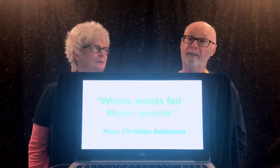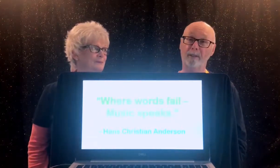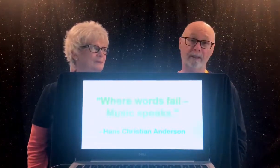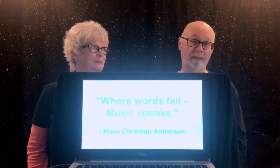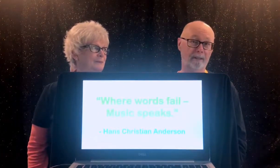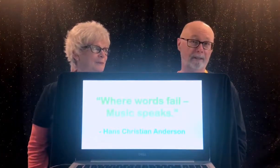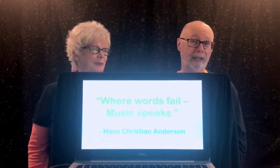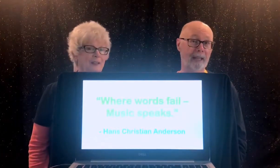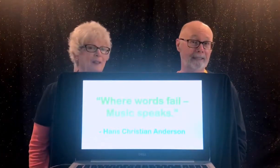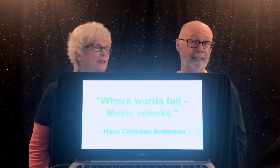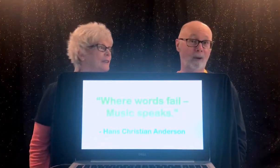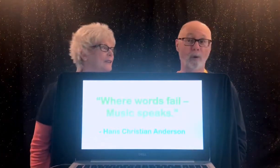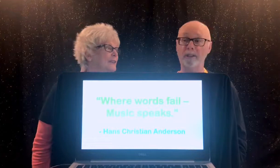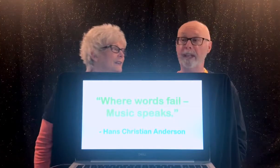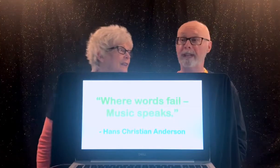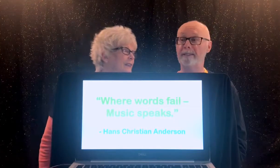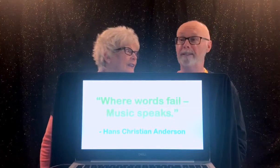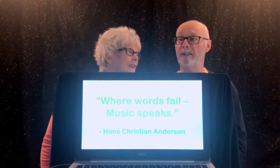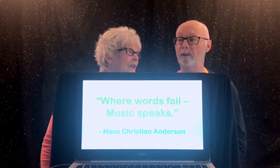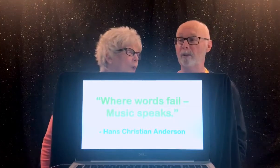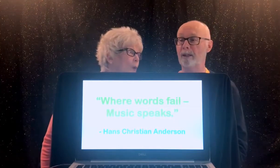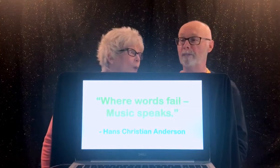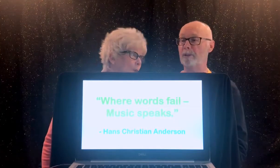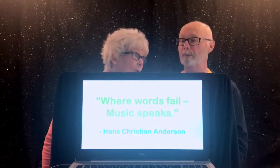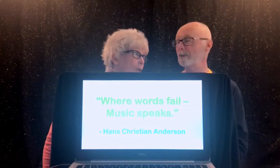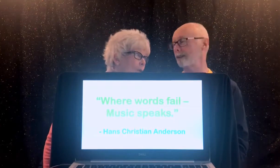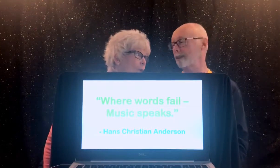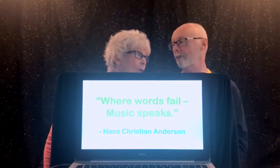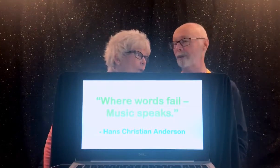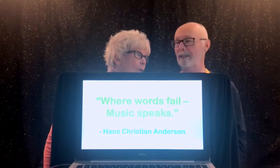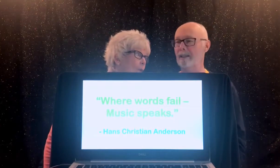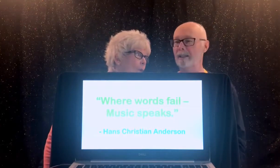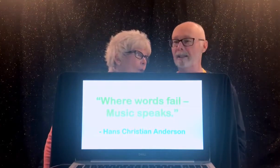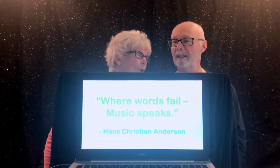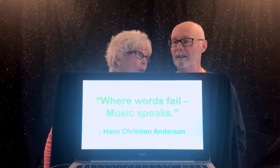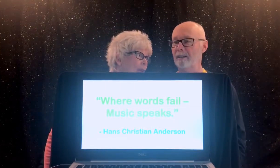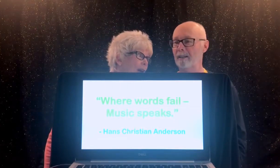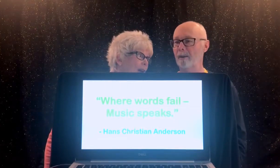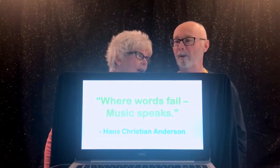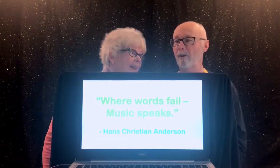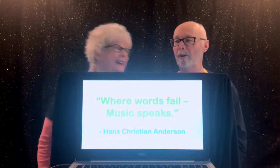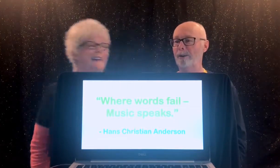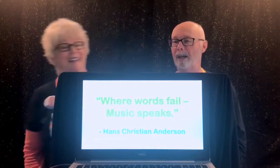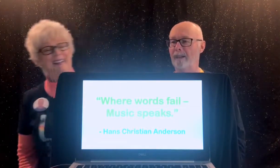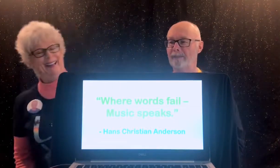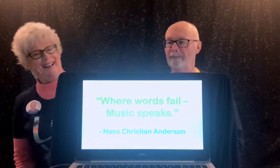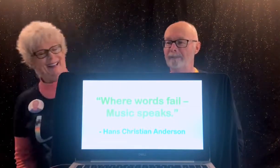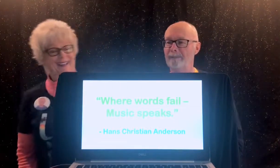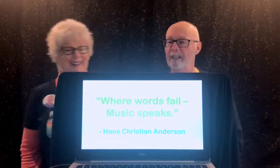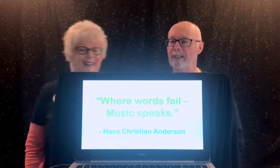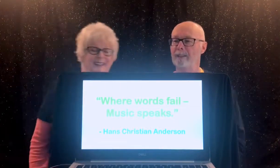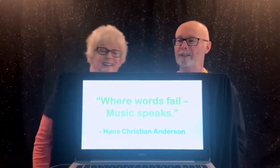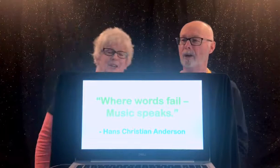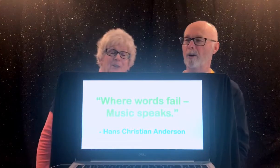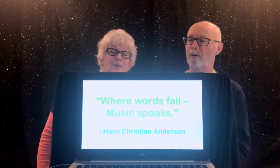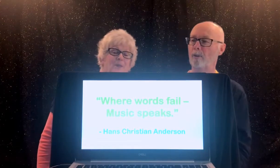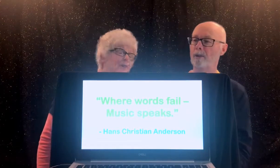different idea or taste when it comes to music, don't we? Oh, yeah. Oh, yeah. So when